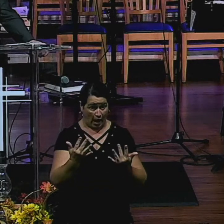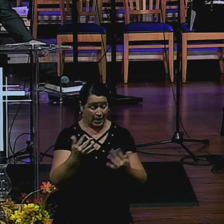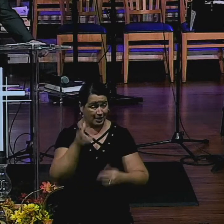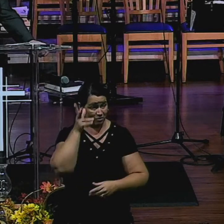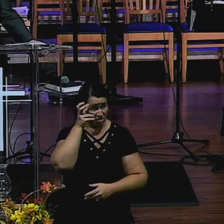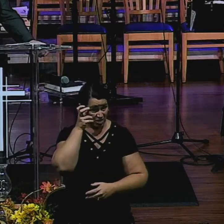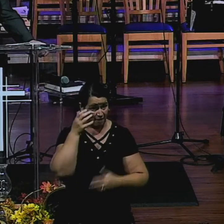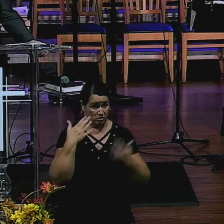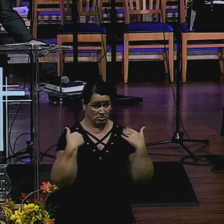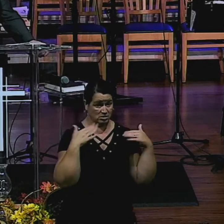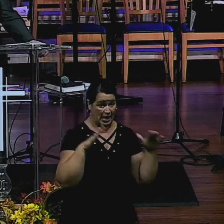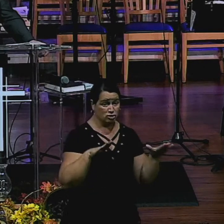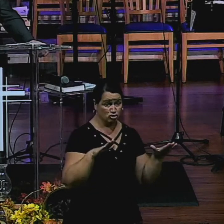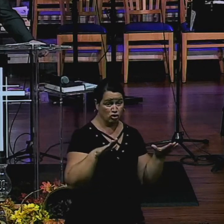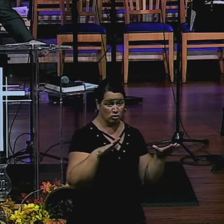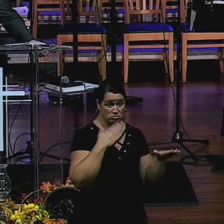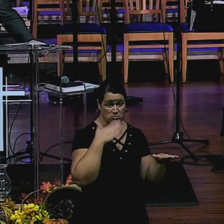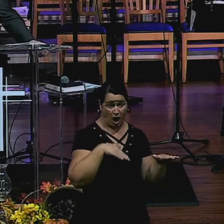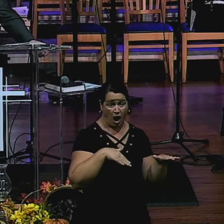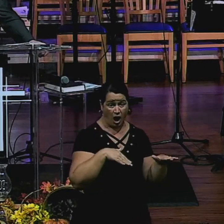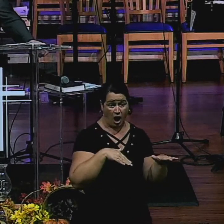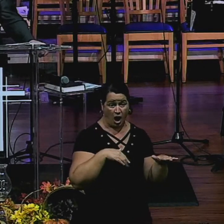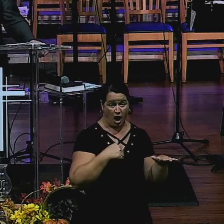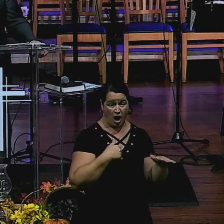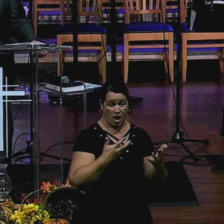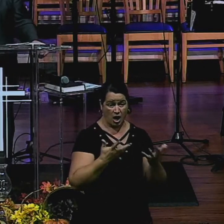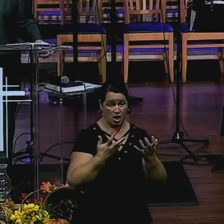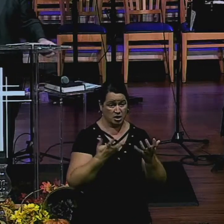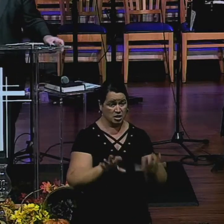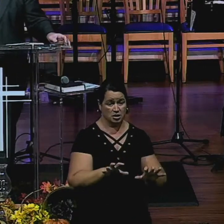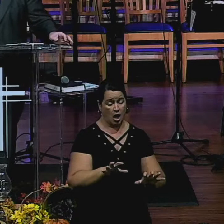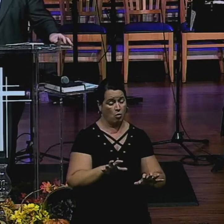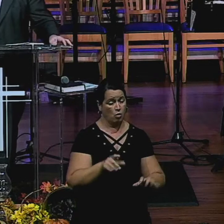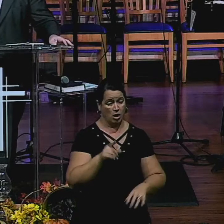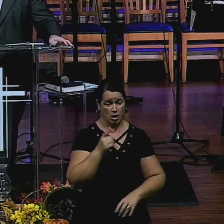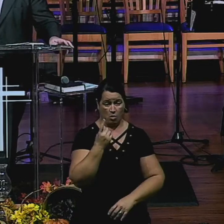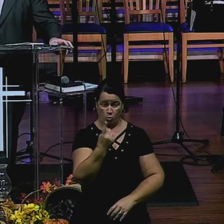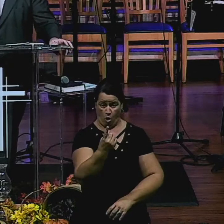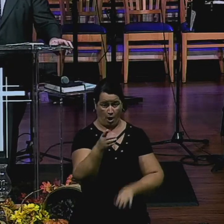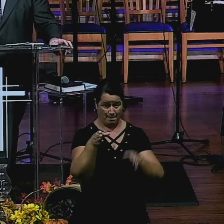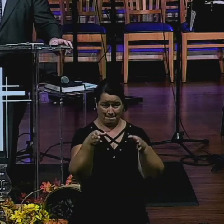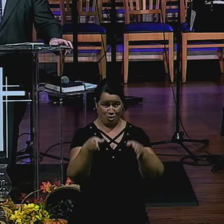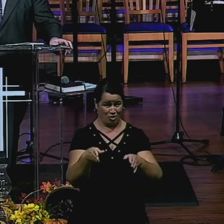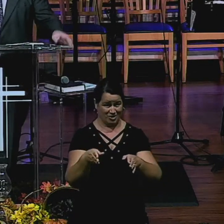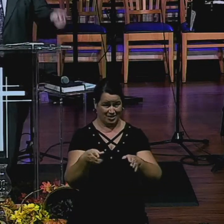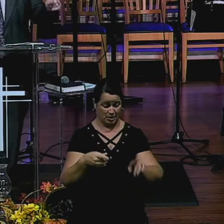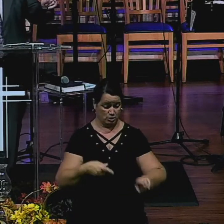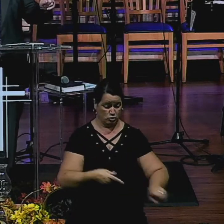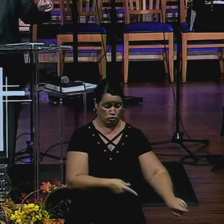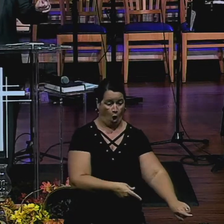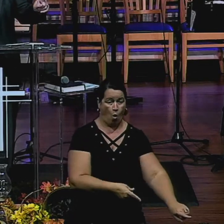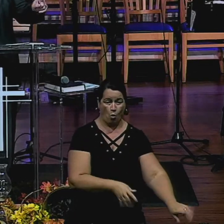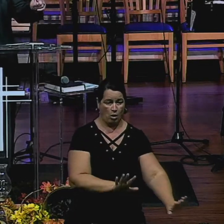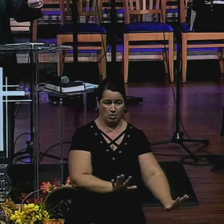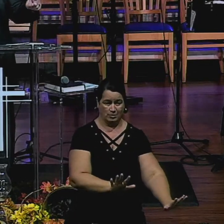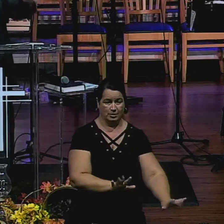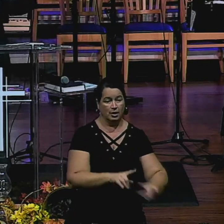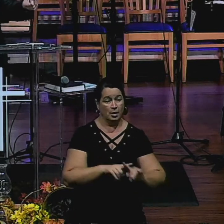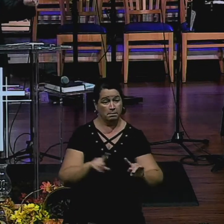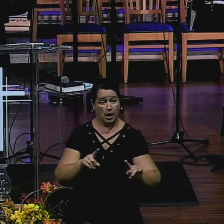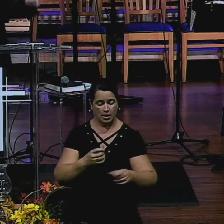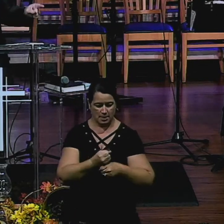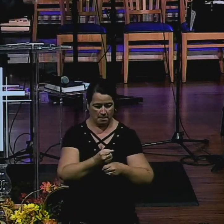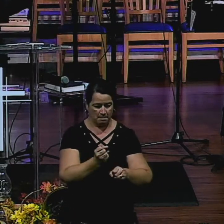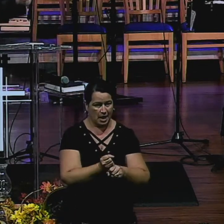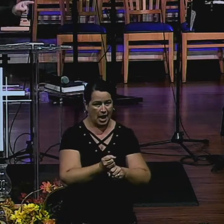Yes. And God doesn't desire one man or woman or boy and girl to go there. How do I know that? Jesus said so. It was created for the devil and his angels. But if